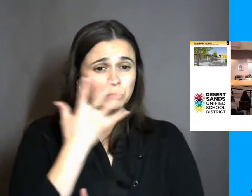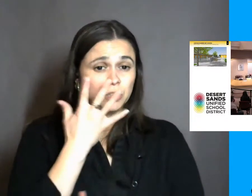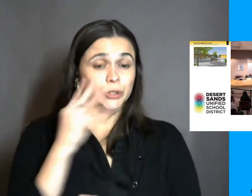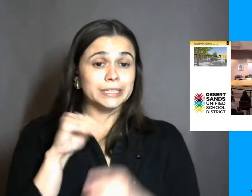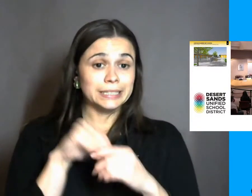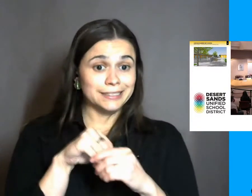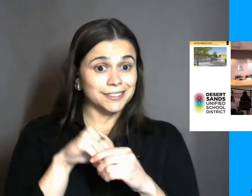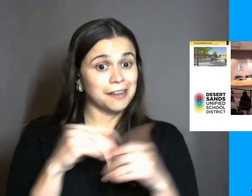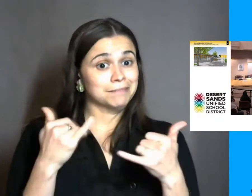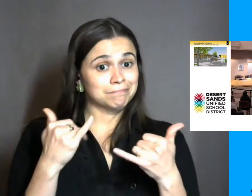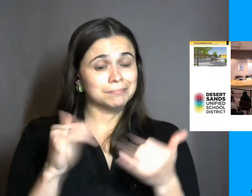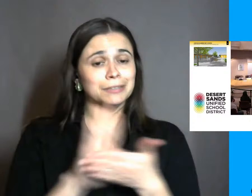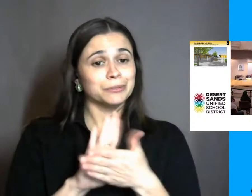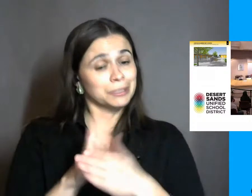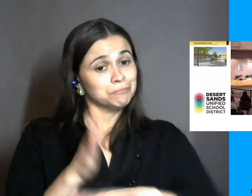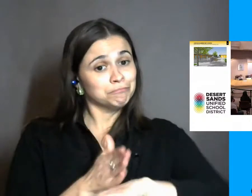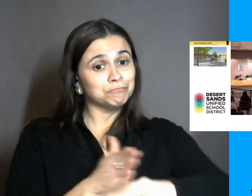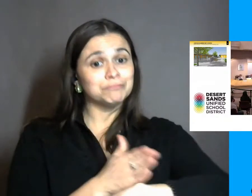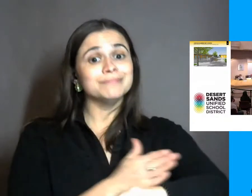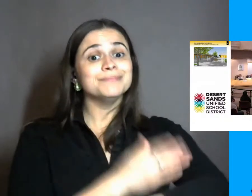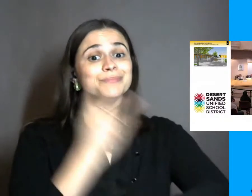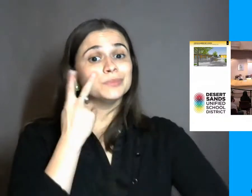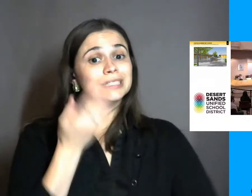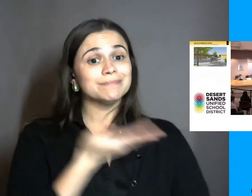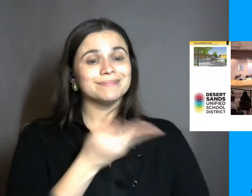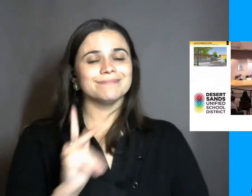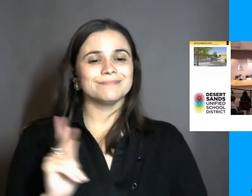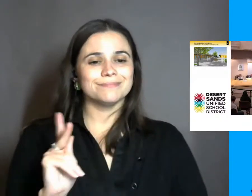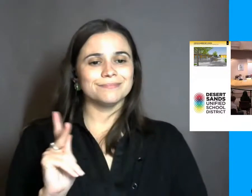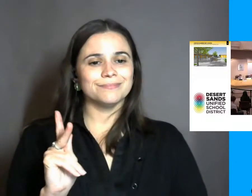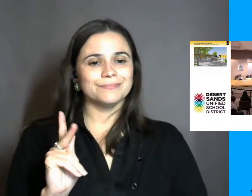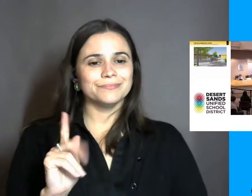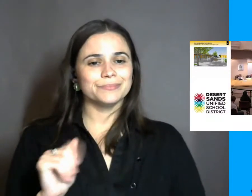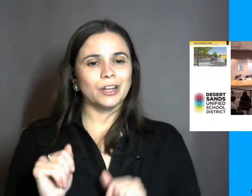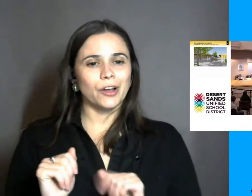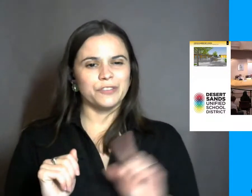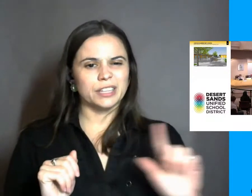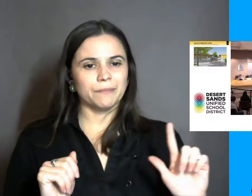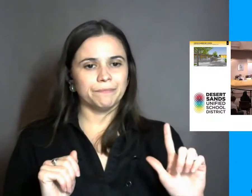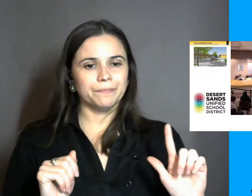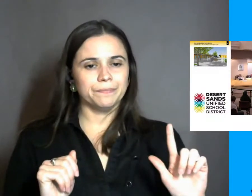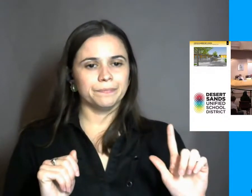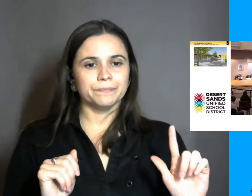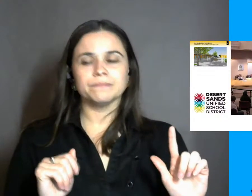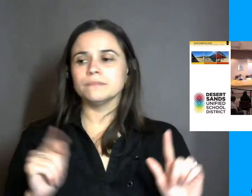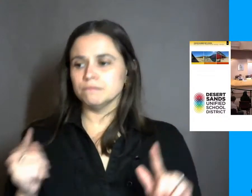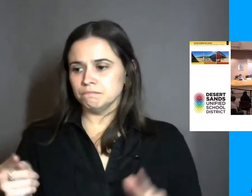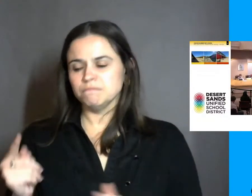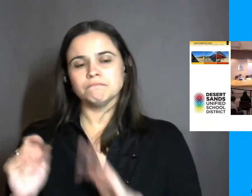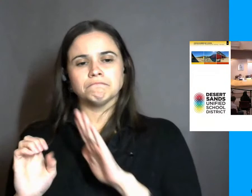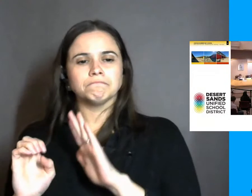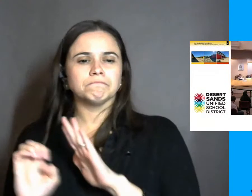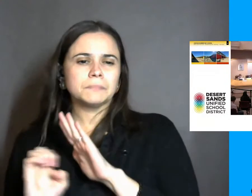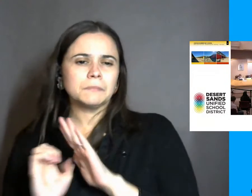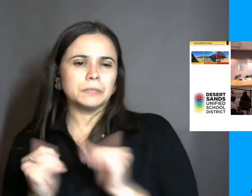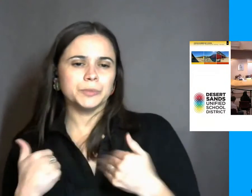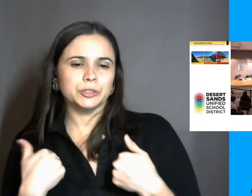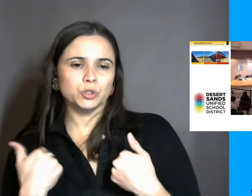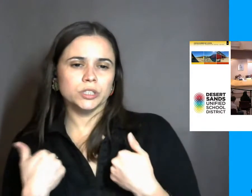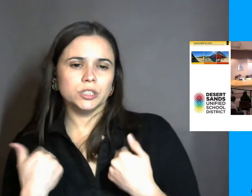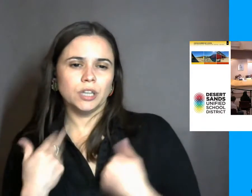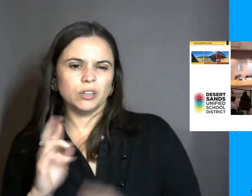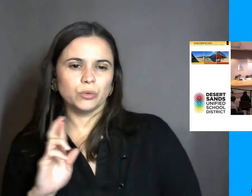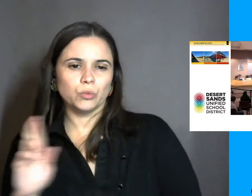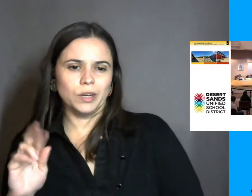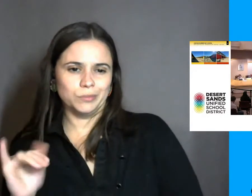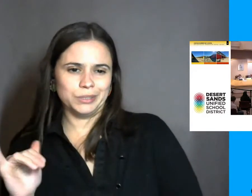shaping up. So you can see the kindergarten wing off to the left side and then in the primary classroom to the right side in the yellow. And then here you have